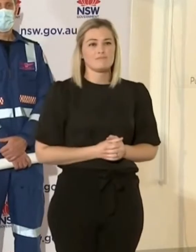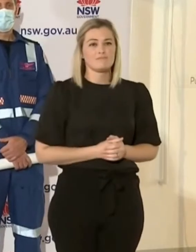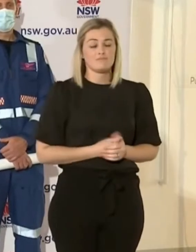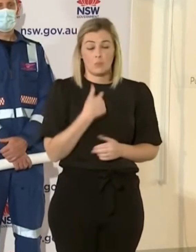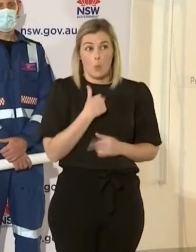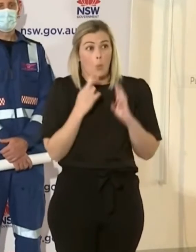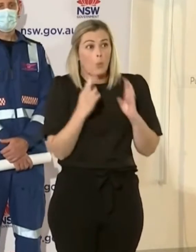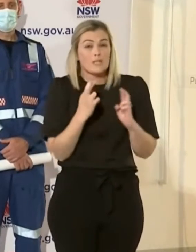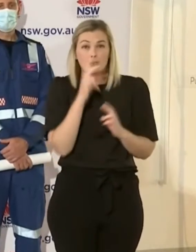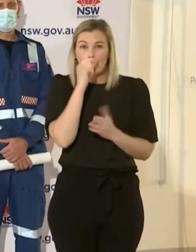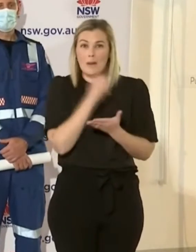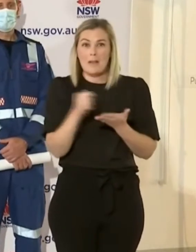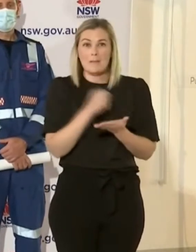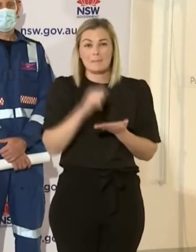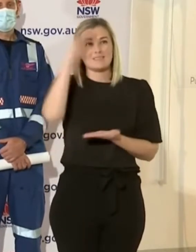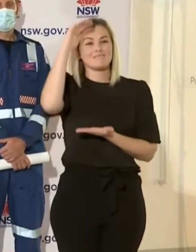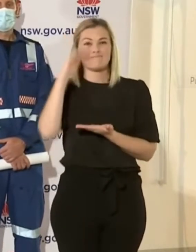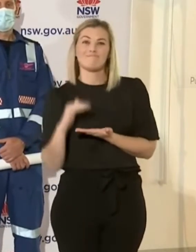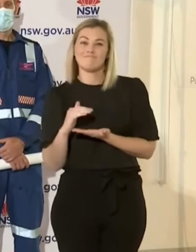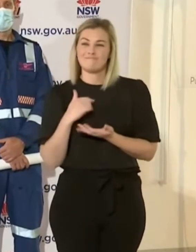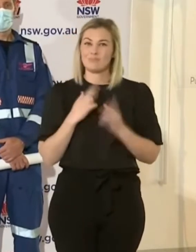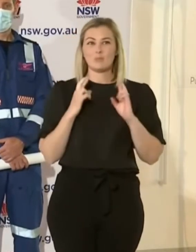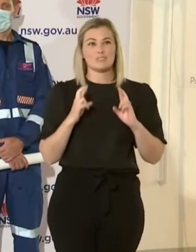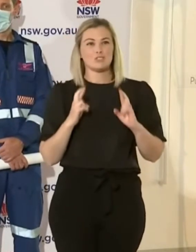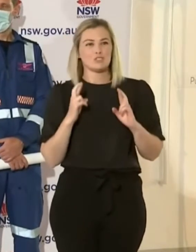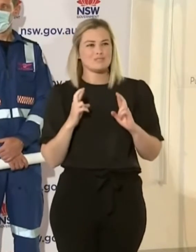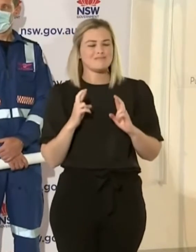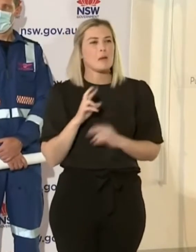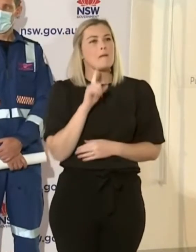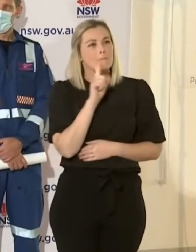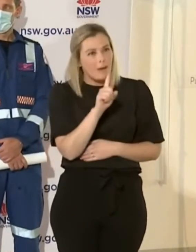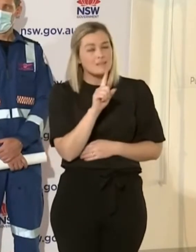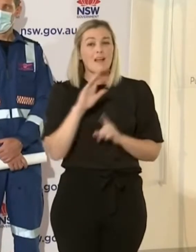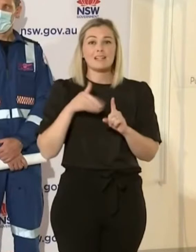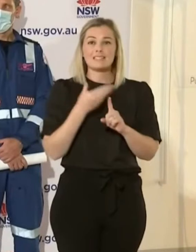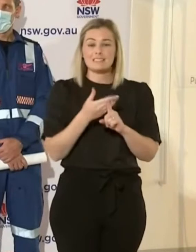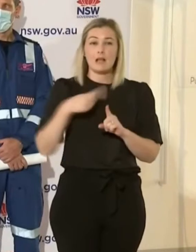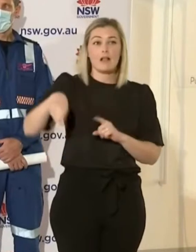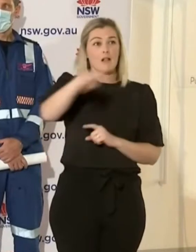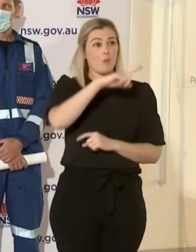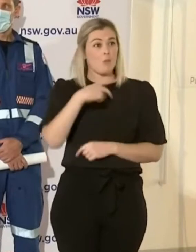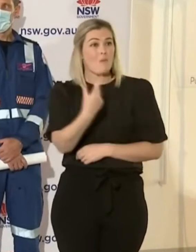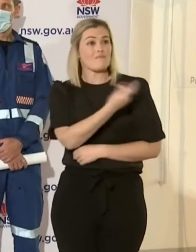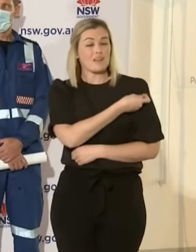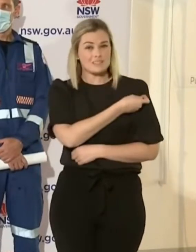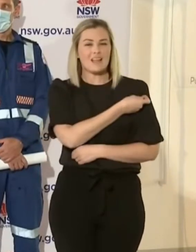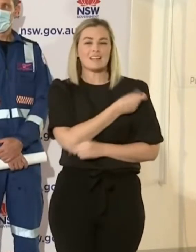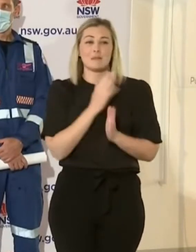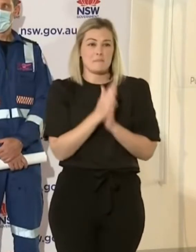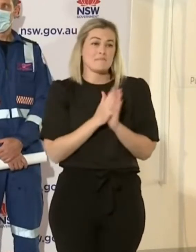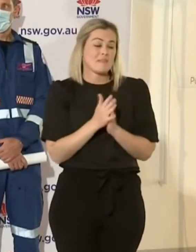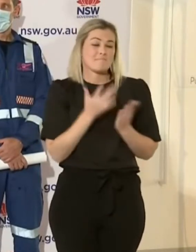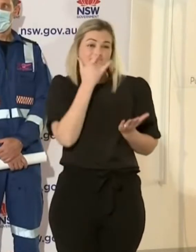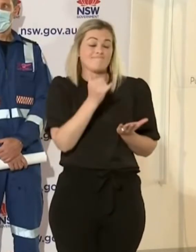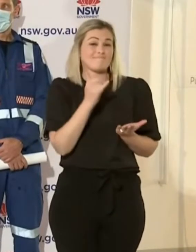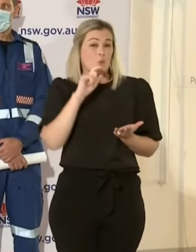numbers, but we also know that until we get the vaccine in arms to the numbers that we've identified, we're going to continue to see the